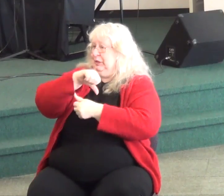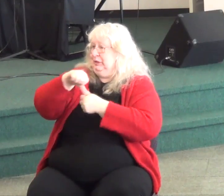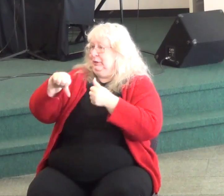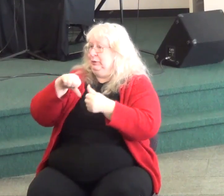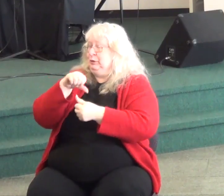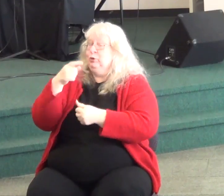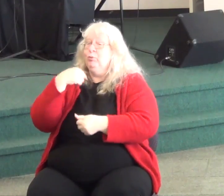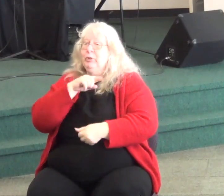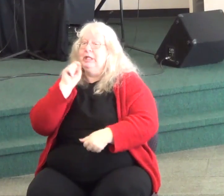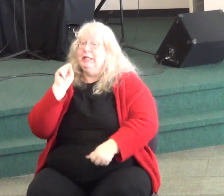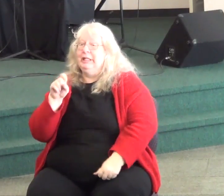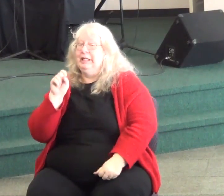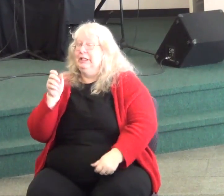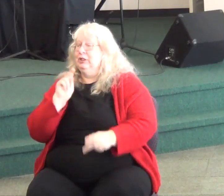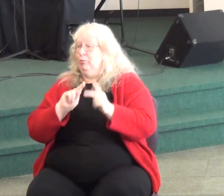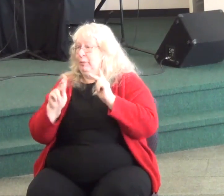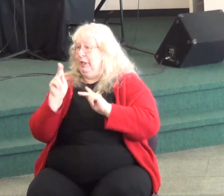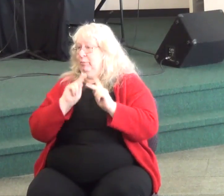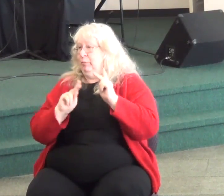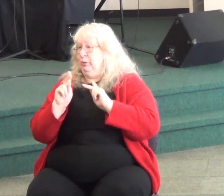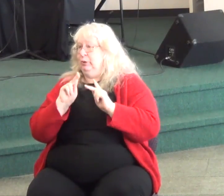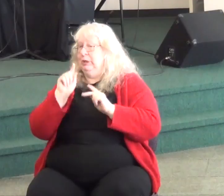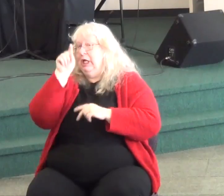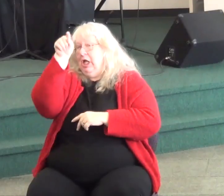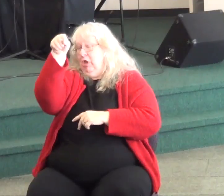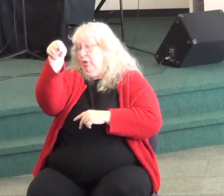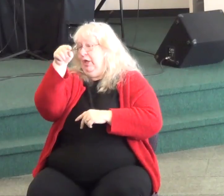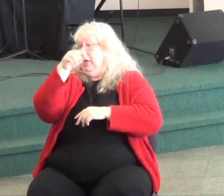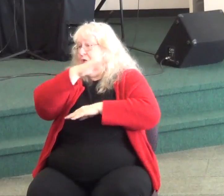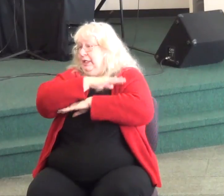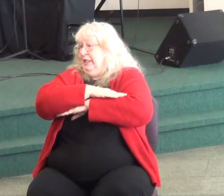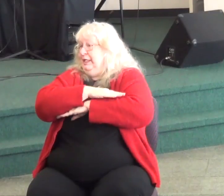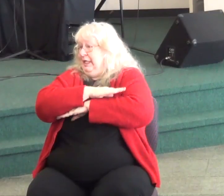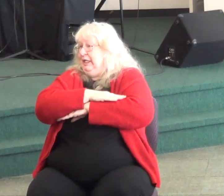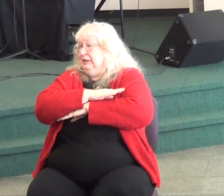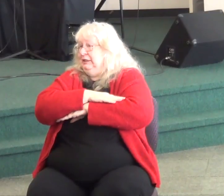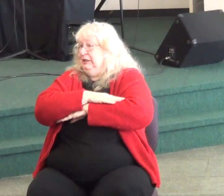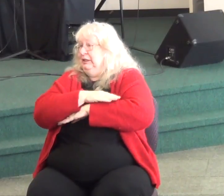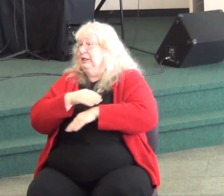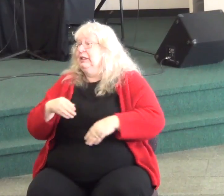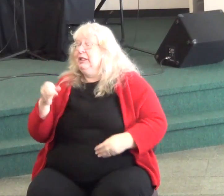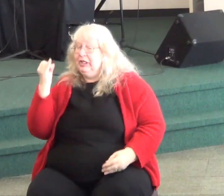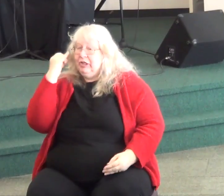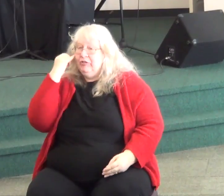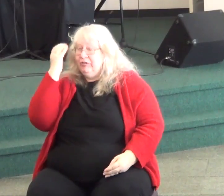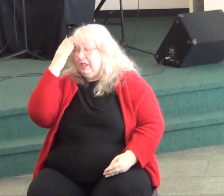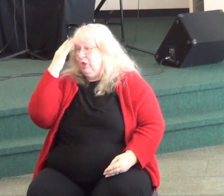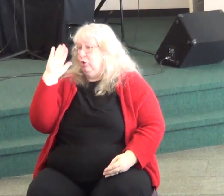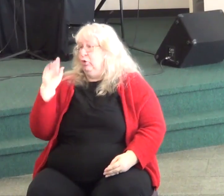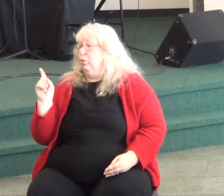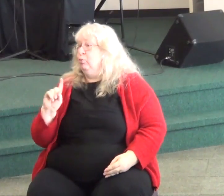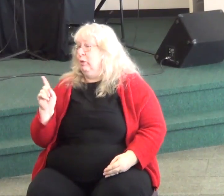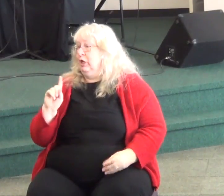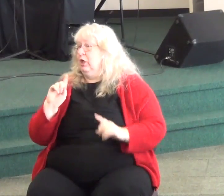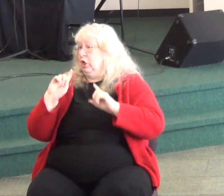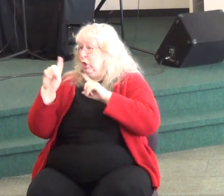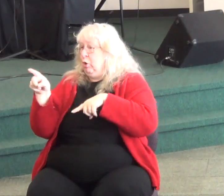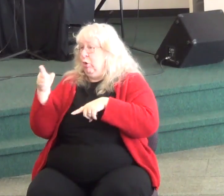there that the greeters can shuttle people to if they're new and not know anything about nursery or the Sunday school